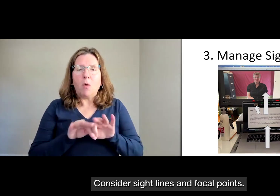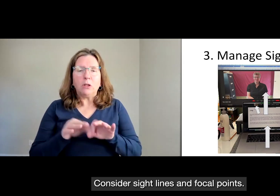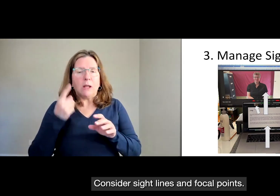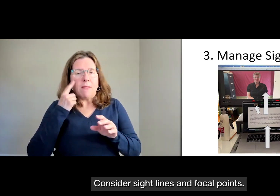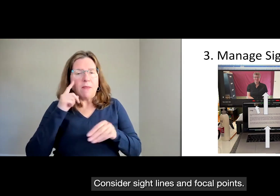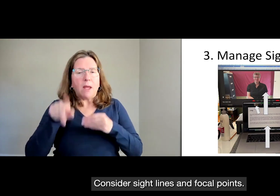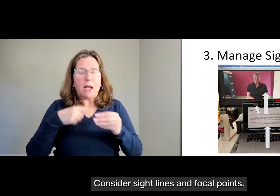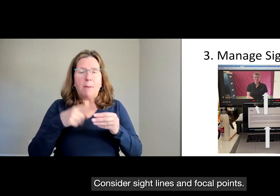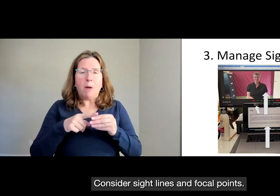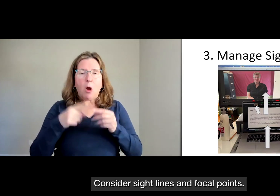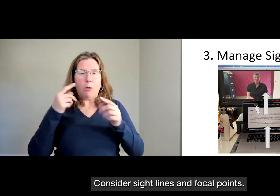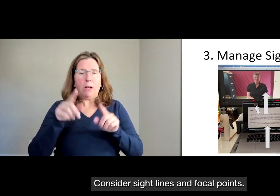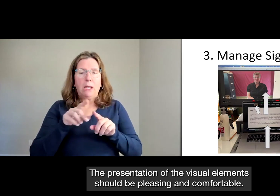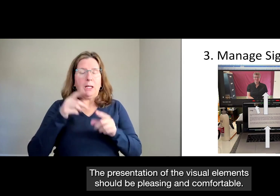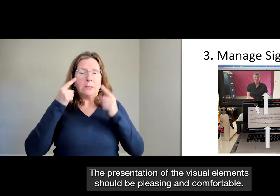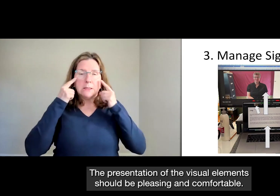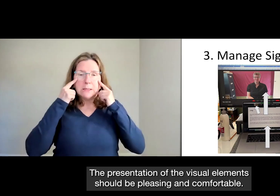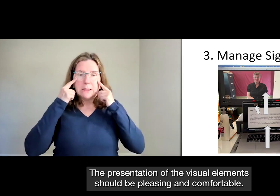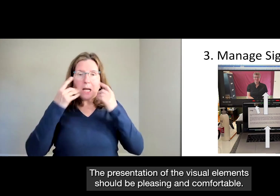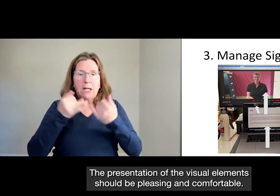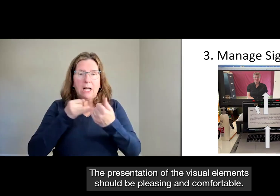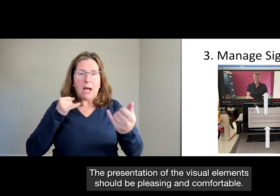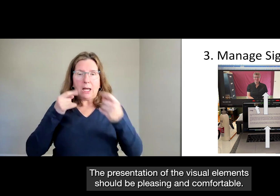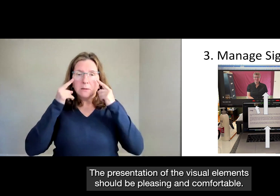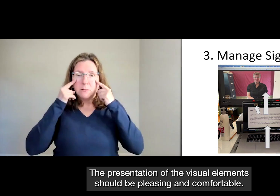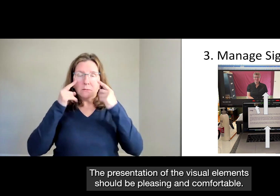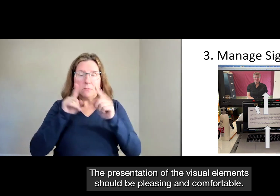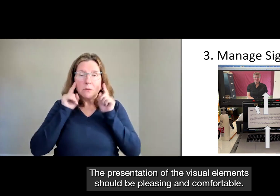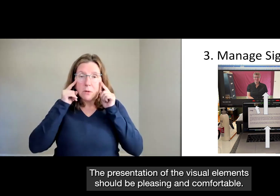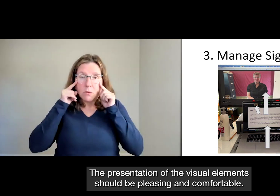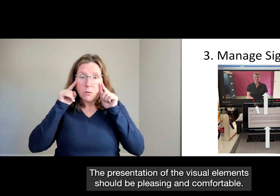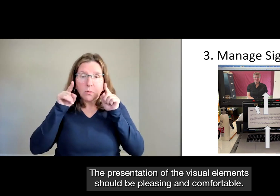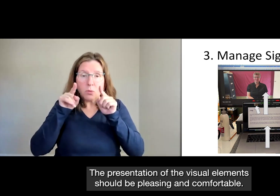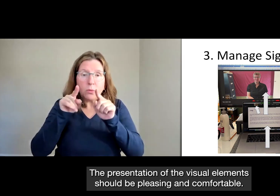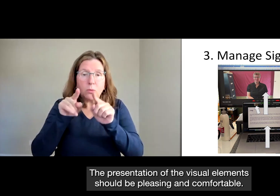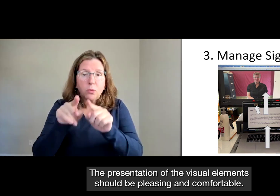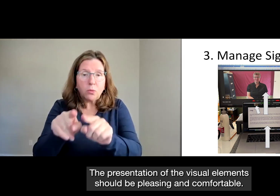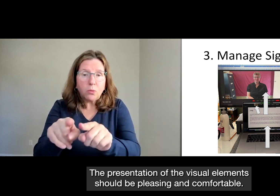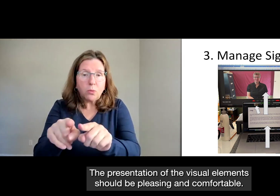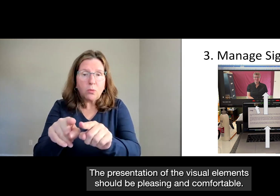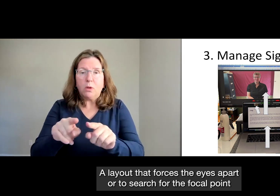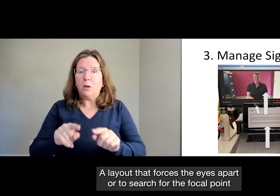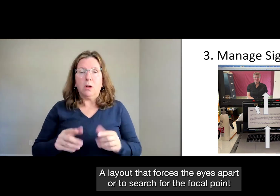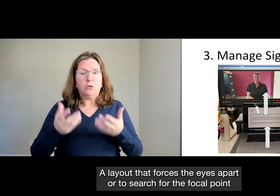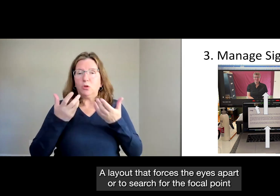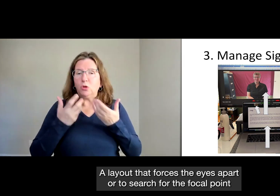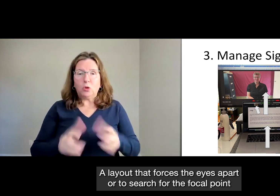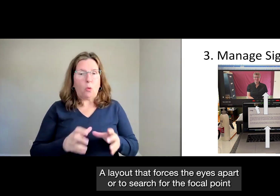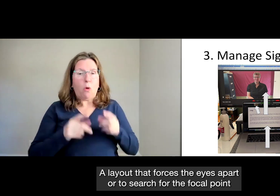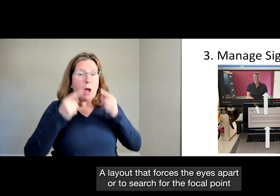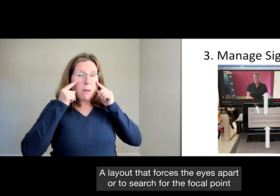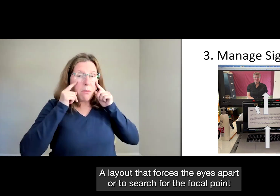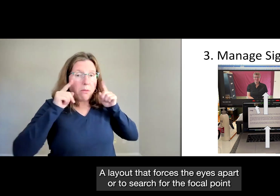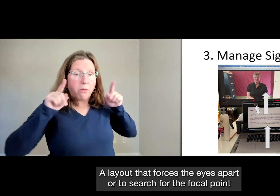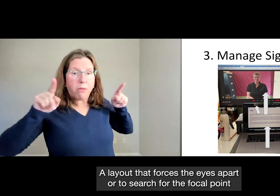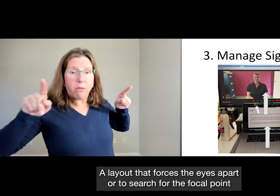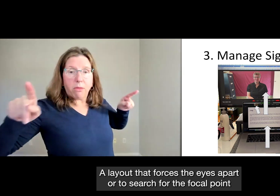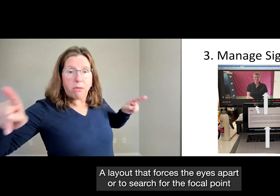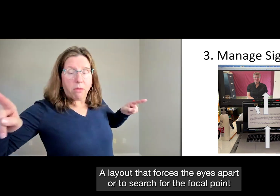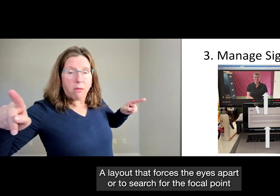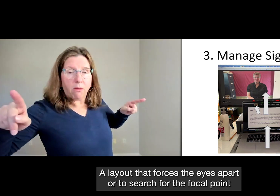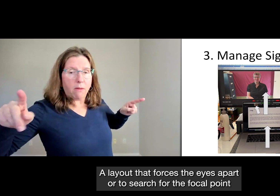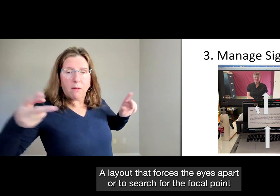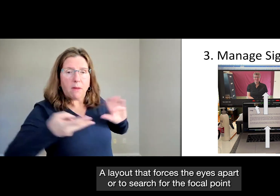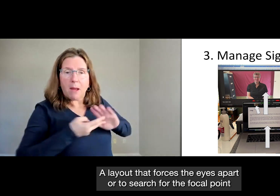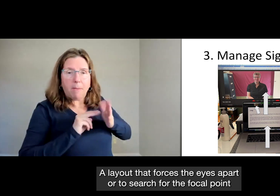Consider sightlines and focal points. The presentation of the visual elements should be pleasing and comfortable. A layout that forces the eyes